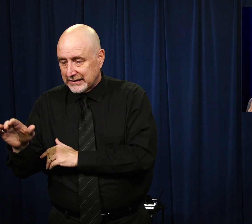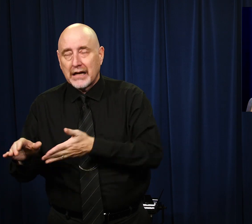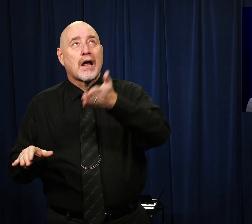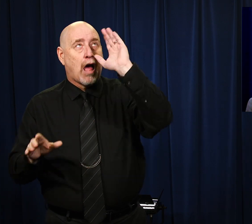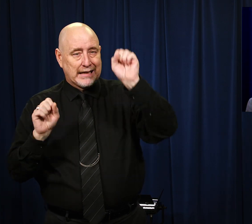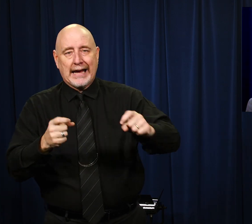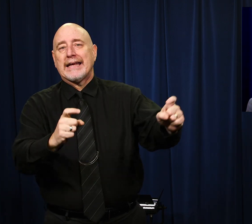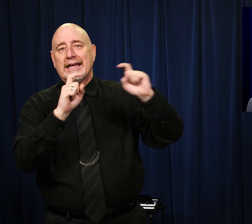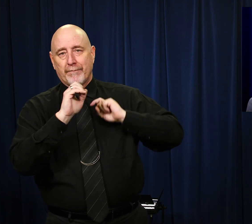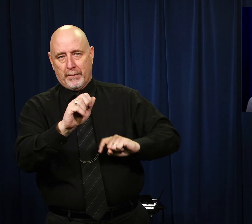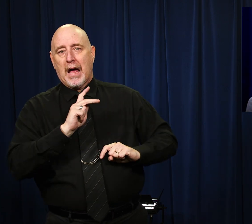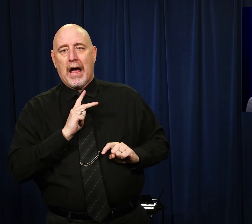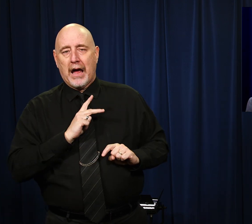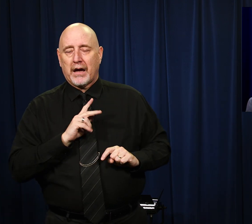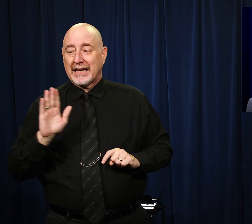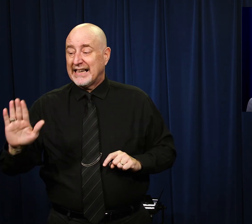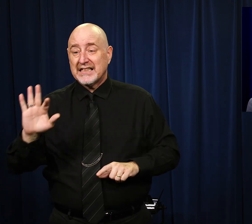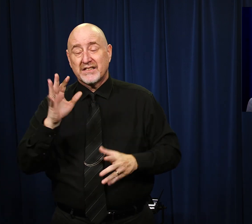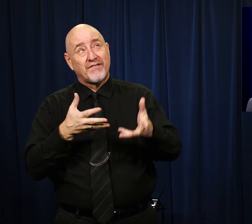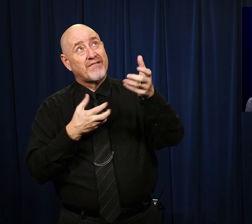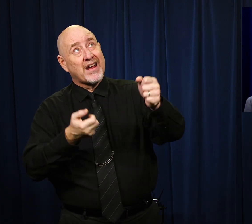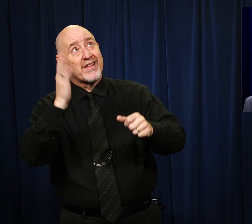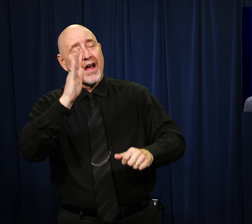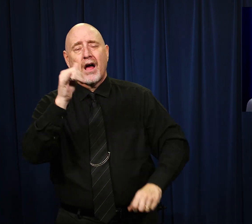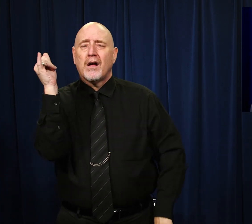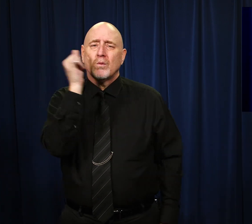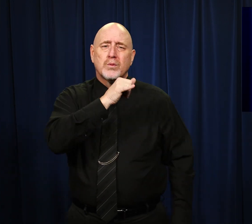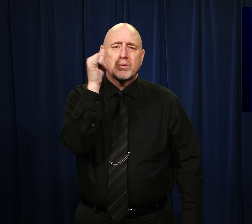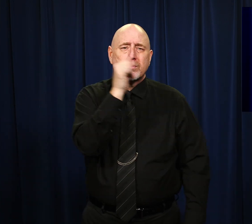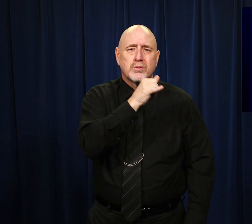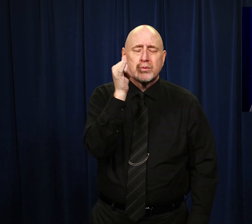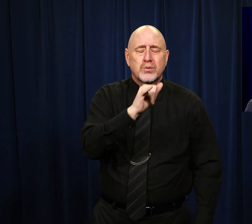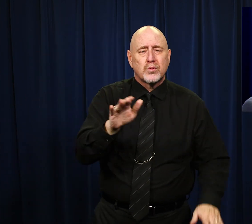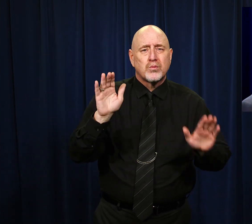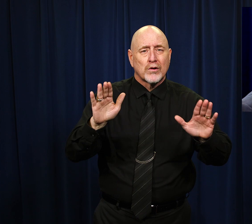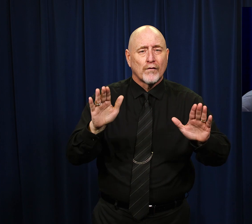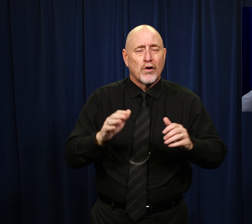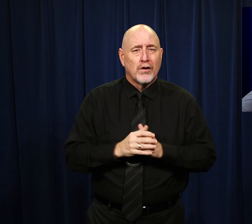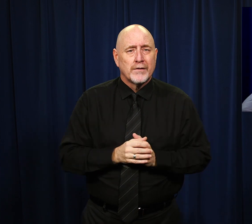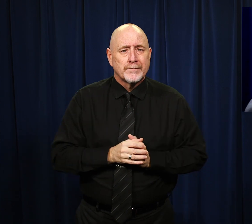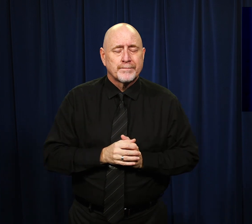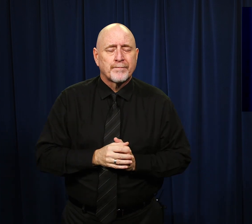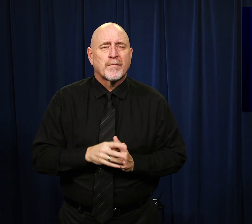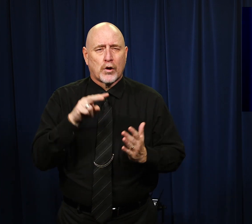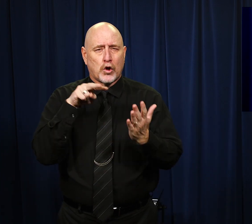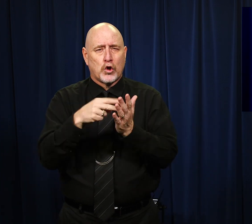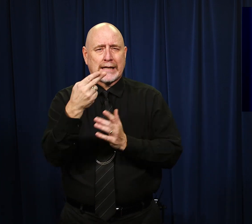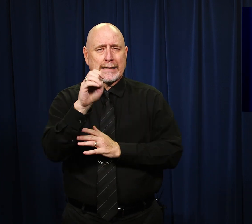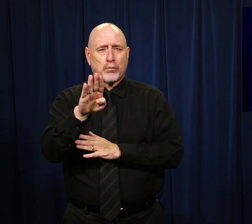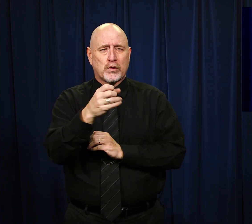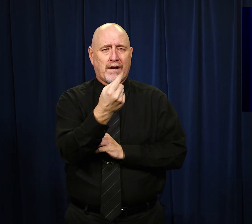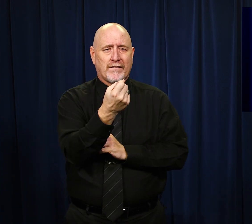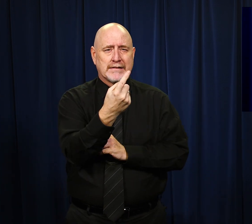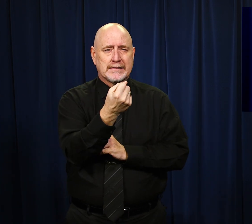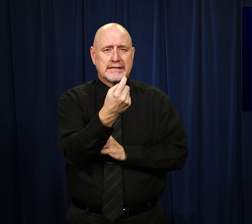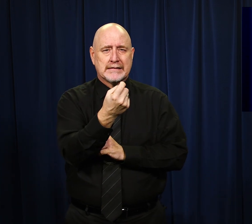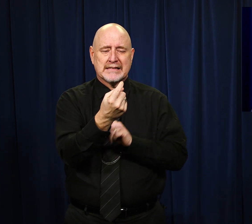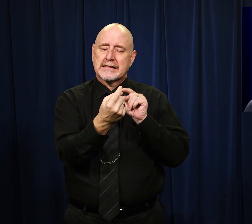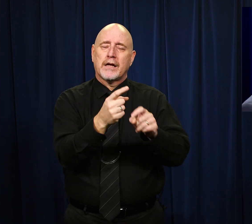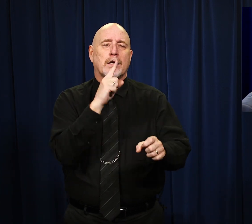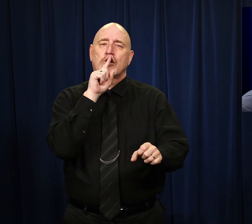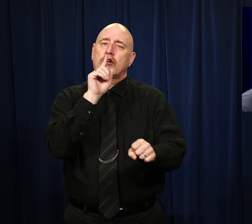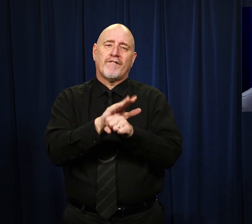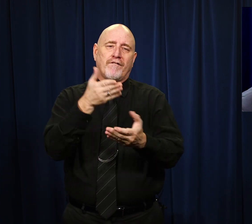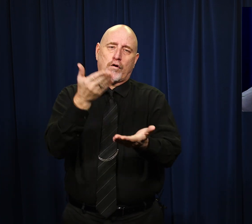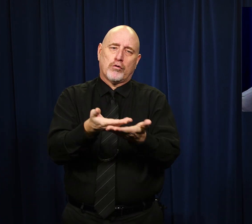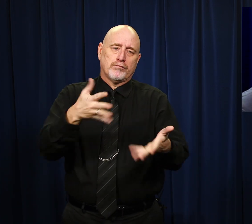this man has in Jehovah God. Wonderful faith. Let's look at Hebrews 11. This confirms what we're